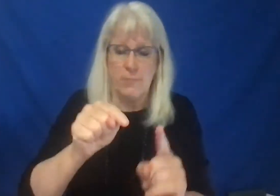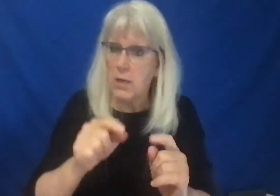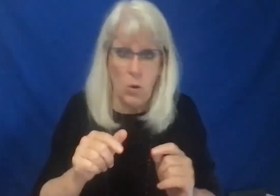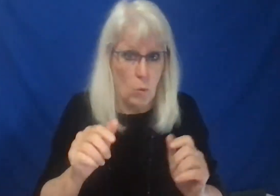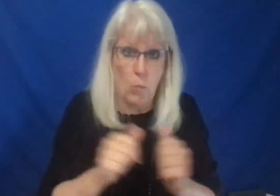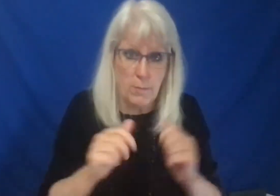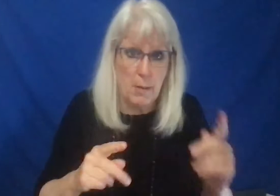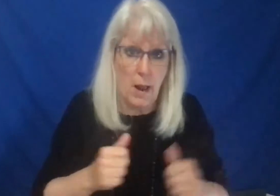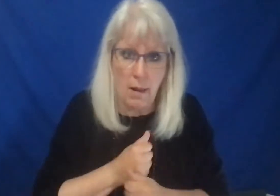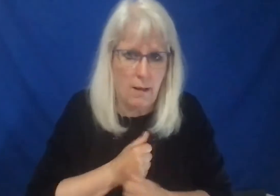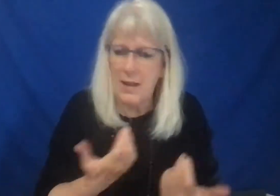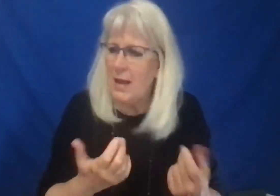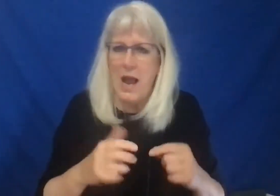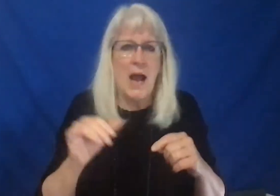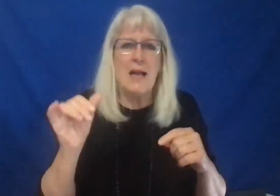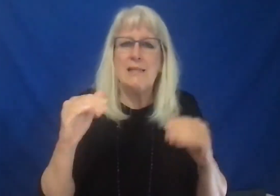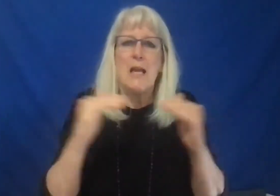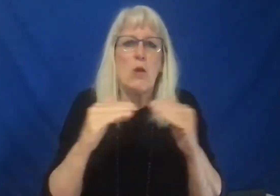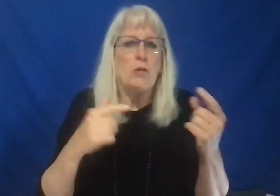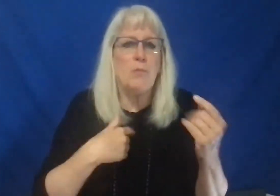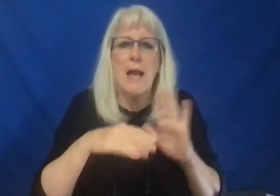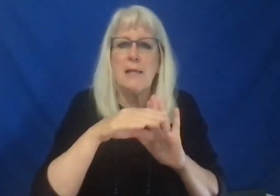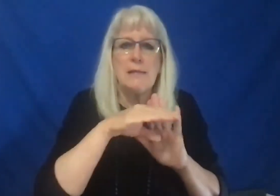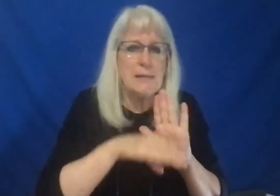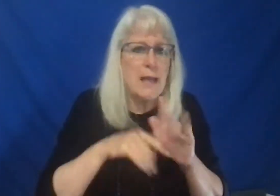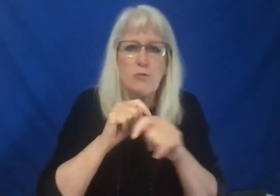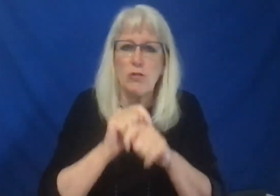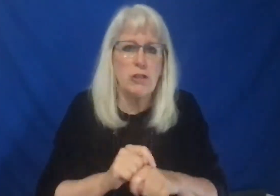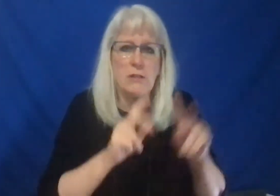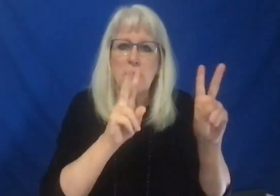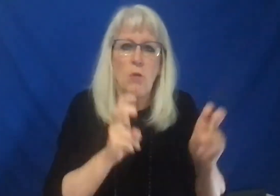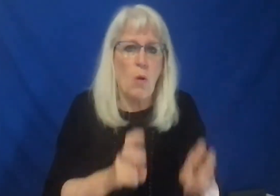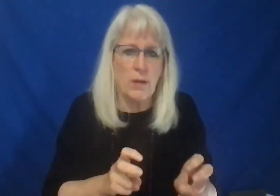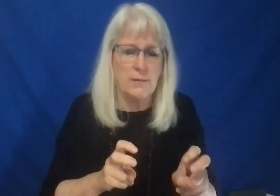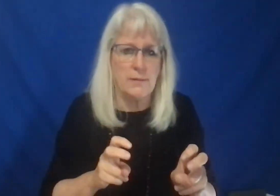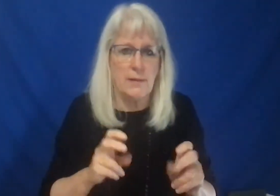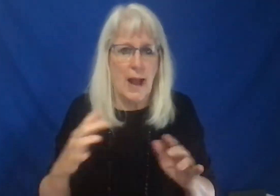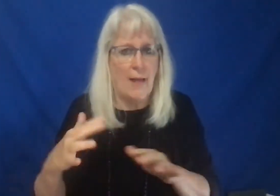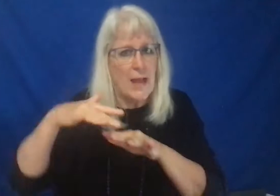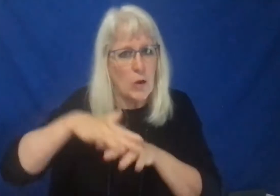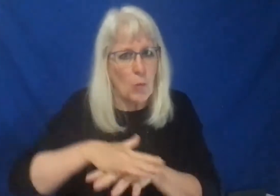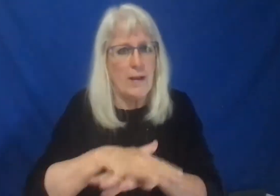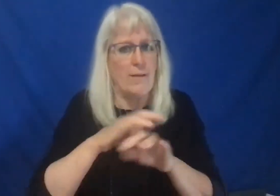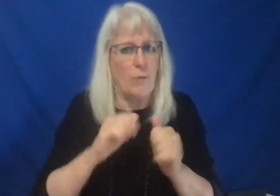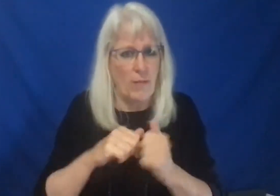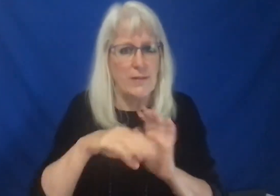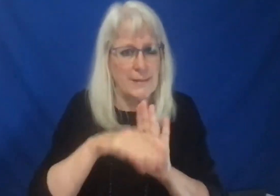as our slogans, as our steps, and as our traditions. And they also very much interweave with our steps and traditions. And so